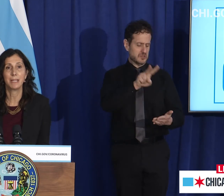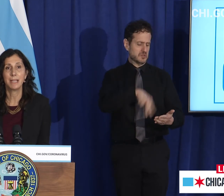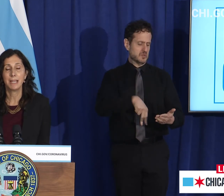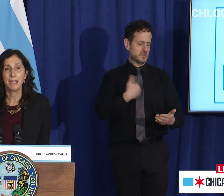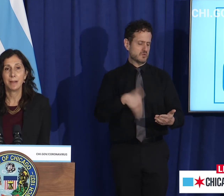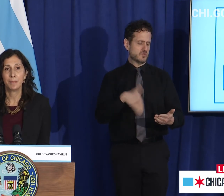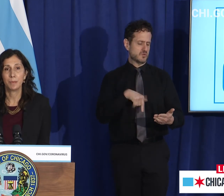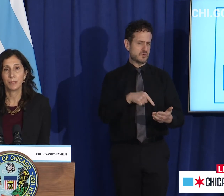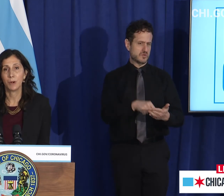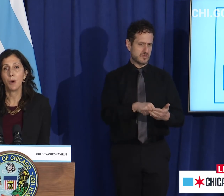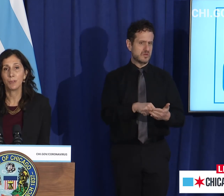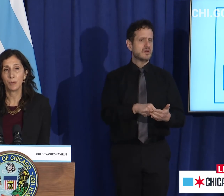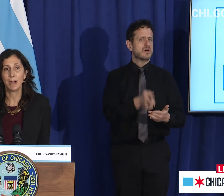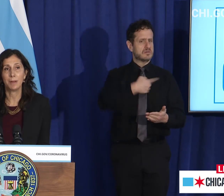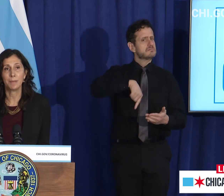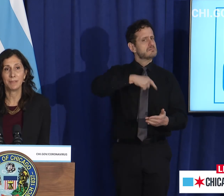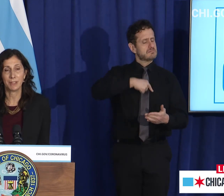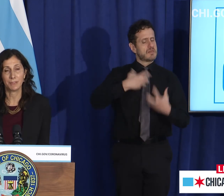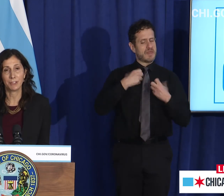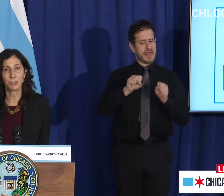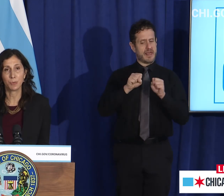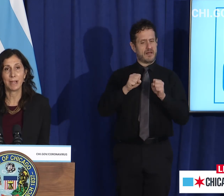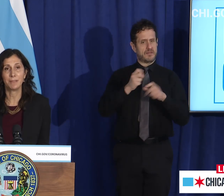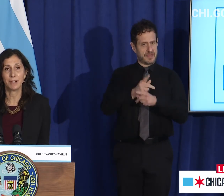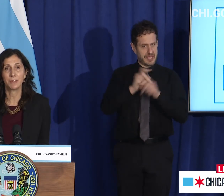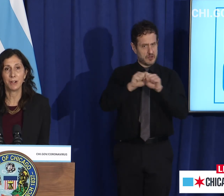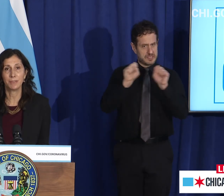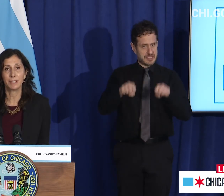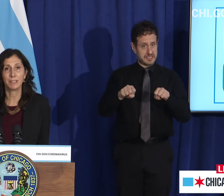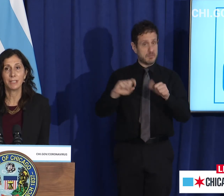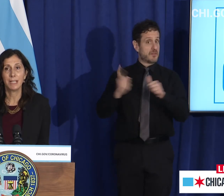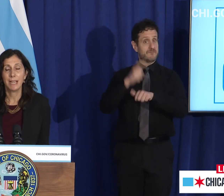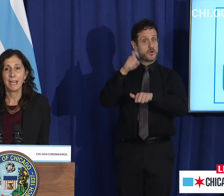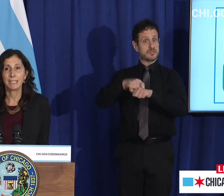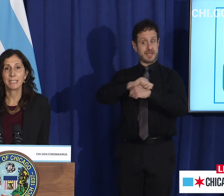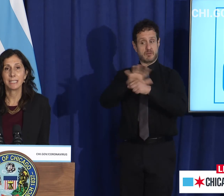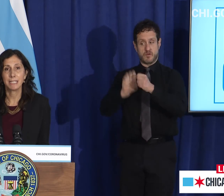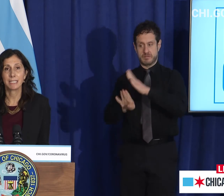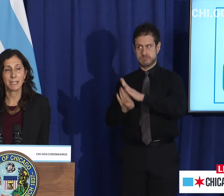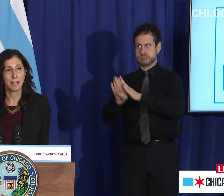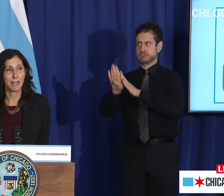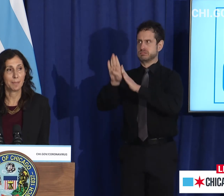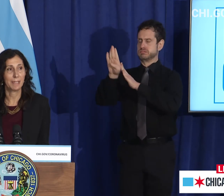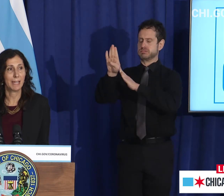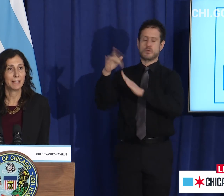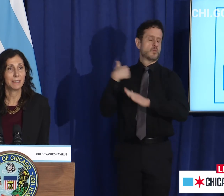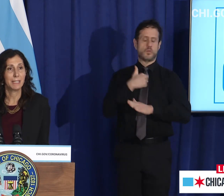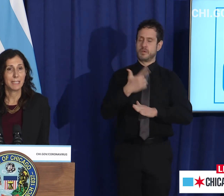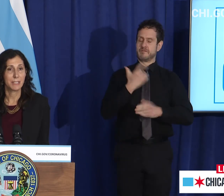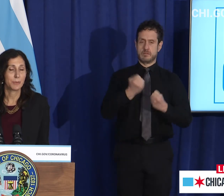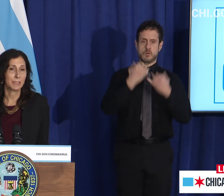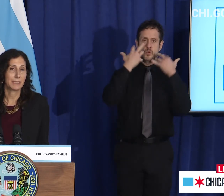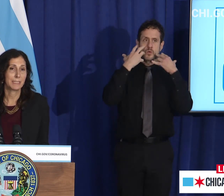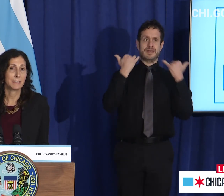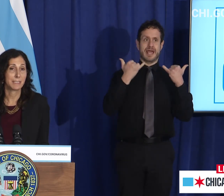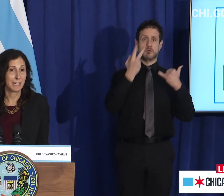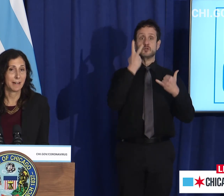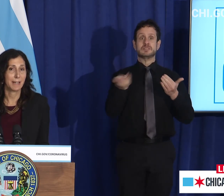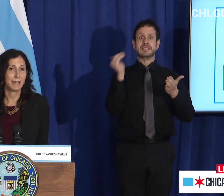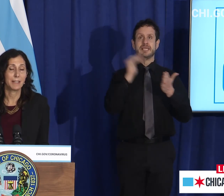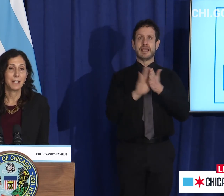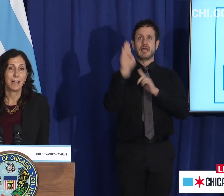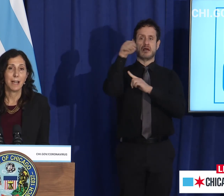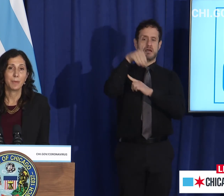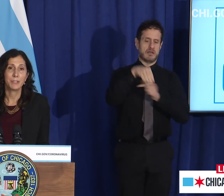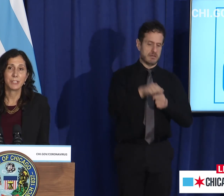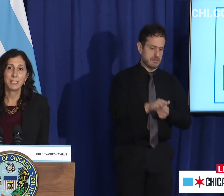system were overwhelmed by the first wave of COVID, and to see it starting up again is really